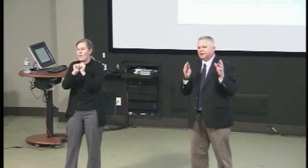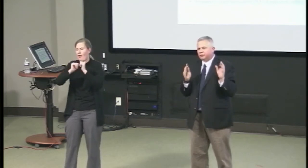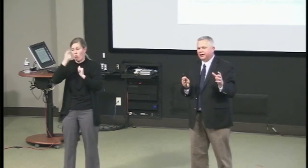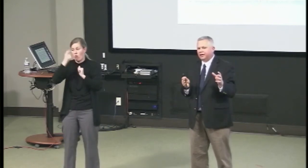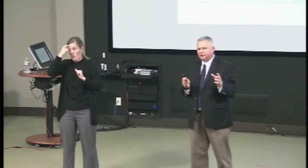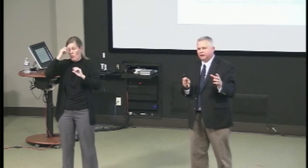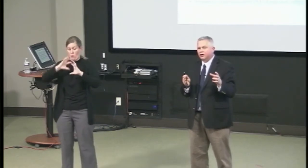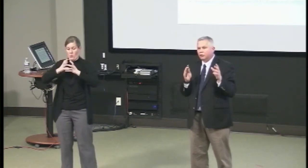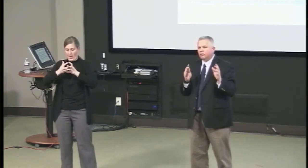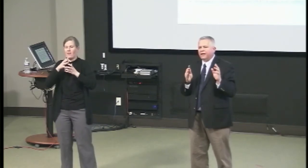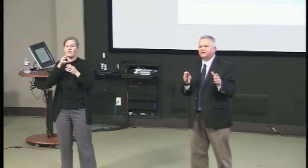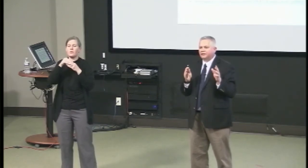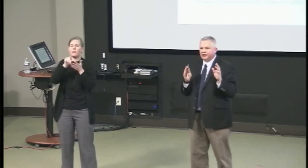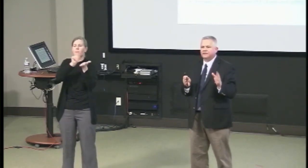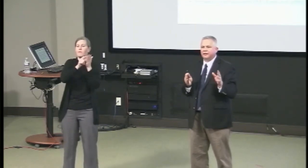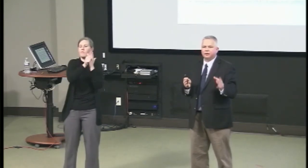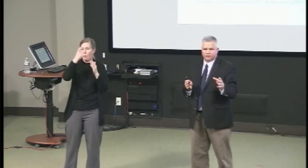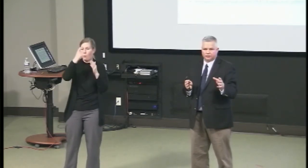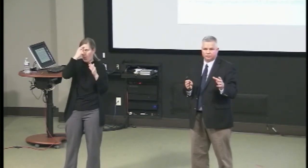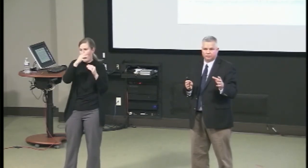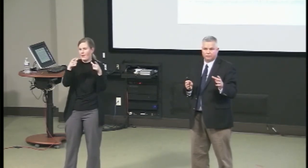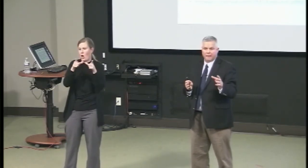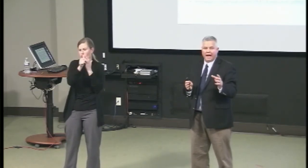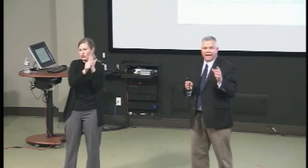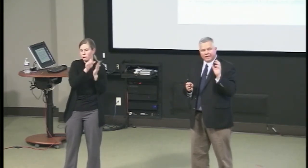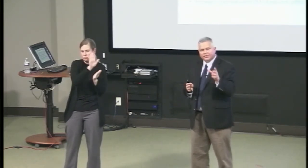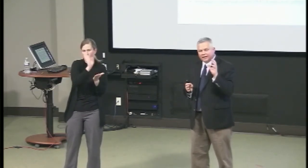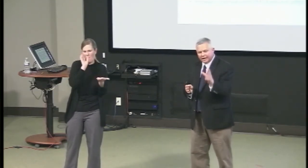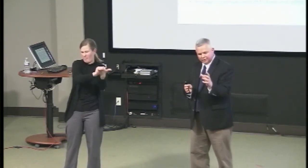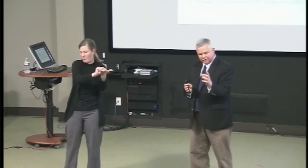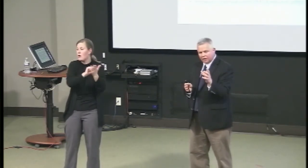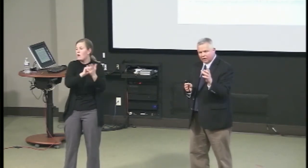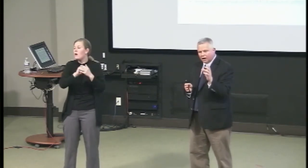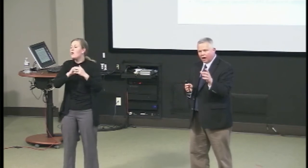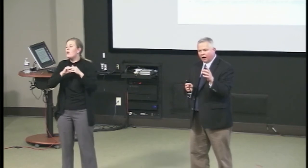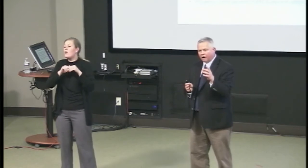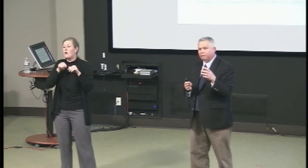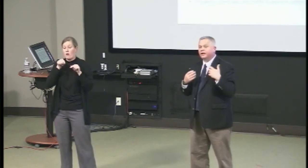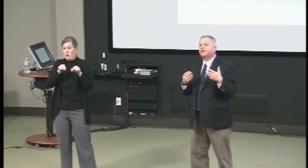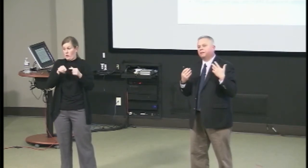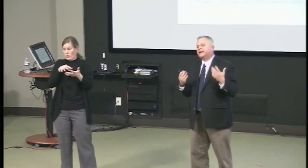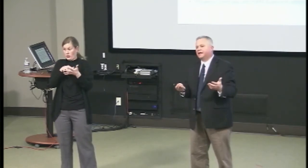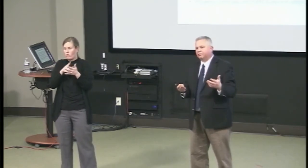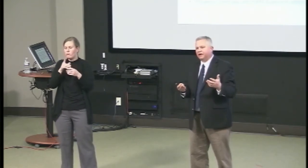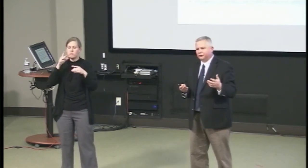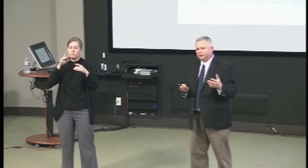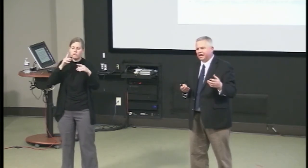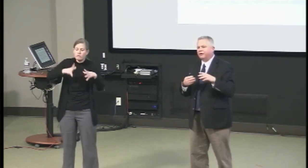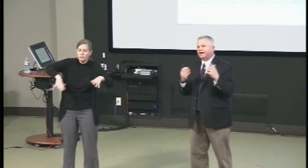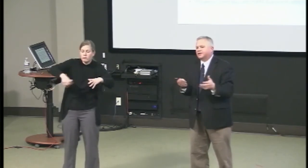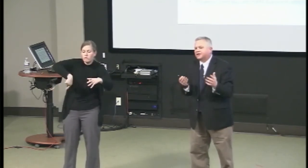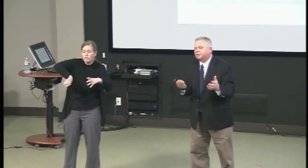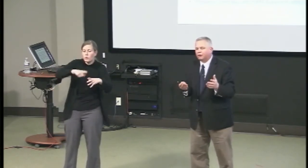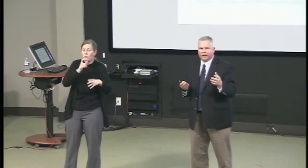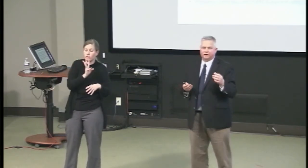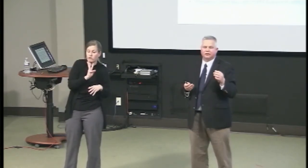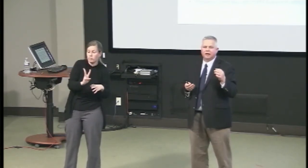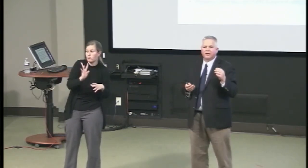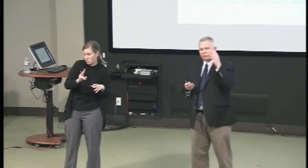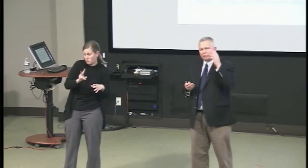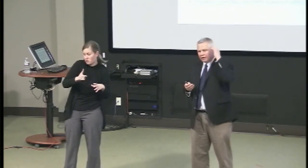got 63 kids who are basically 7-year-olds. And these kids are really beginning readers. And we asked a